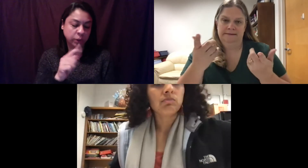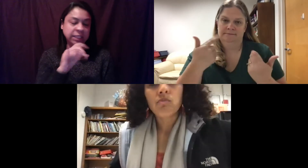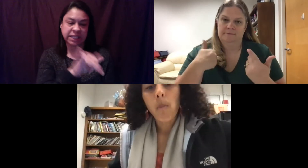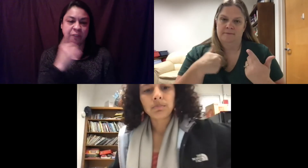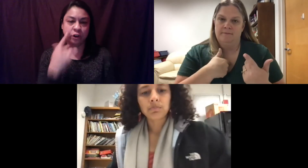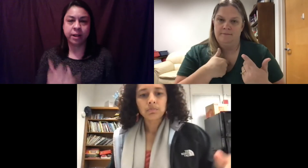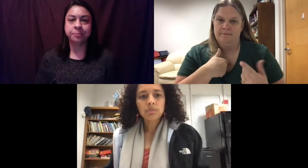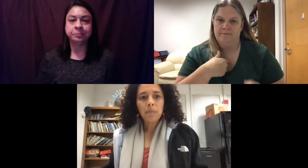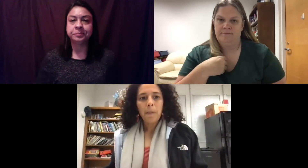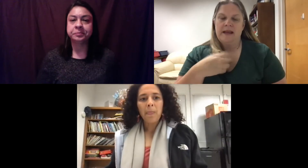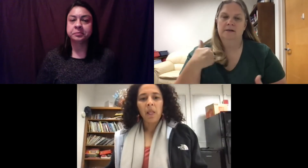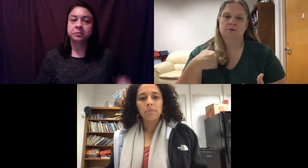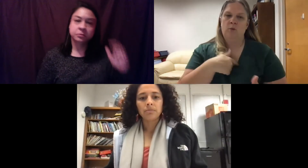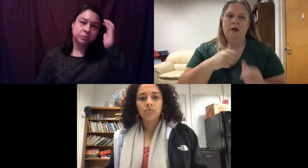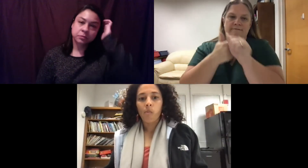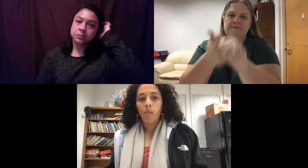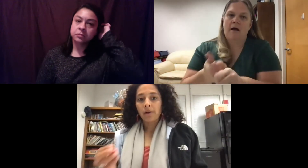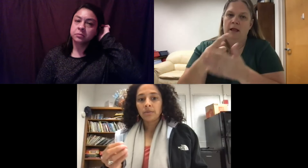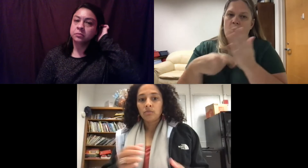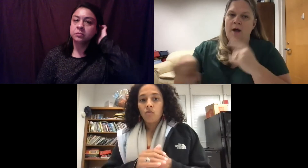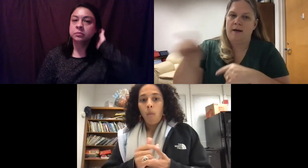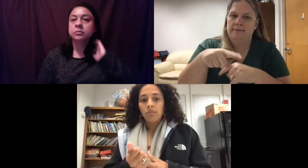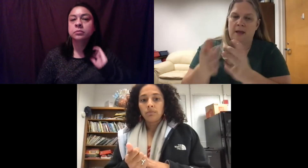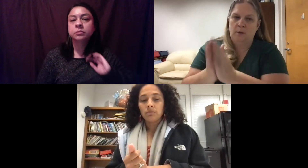Or then stay for now.